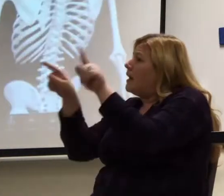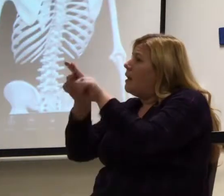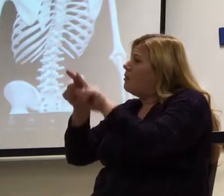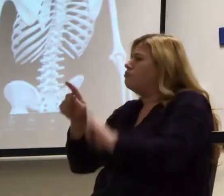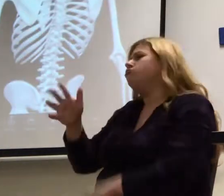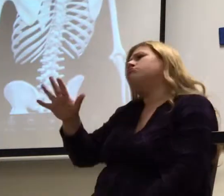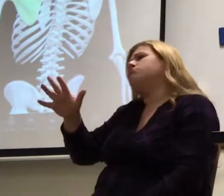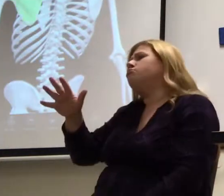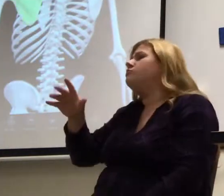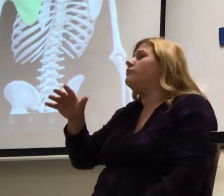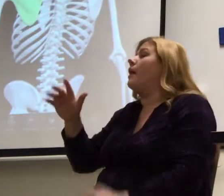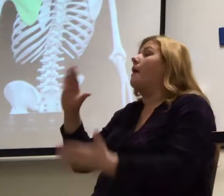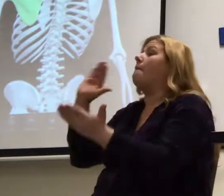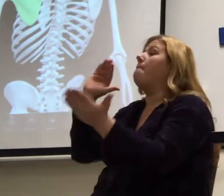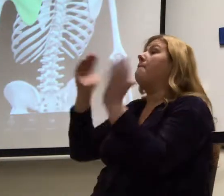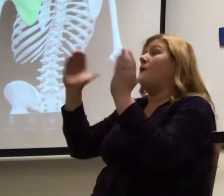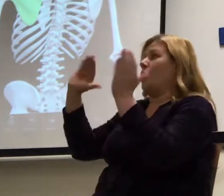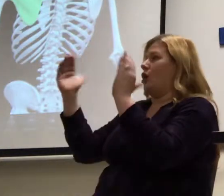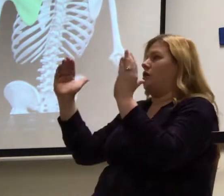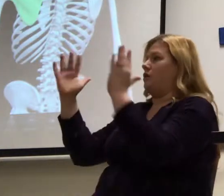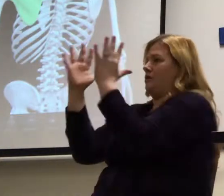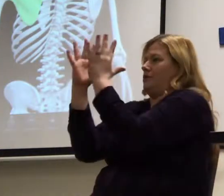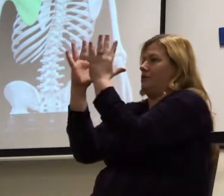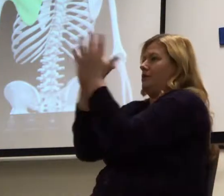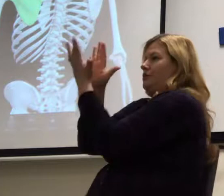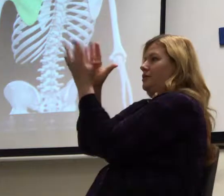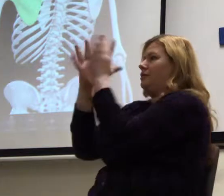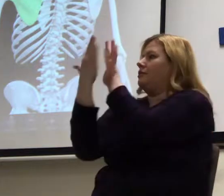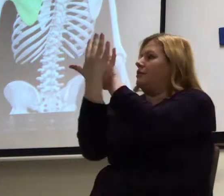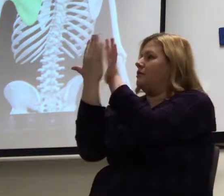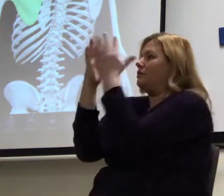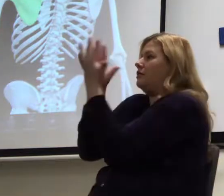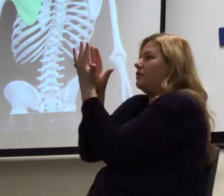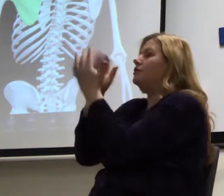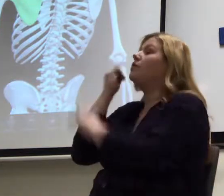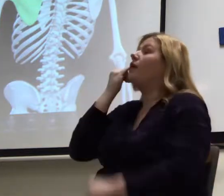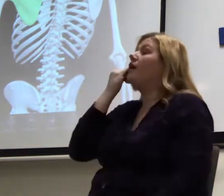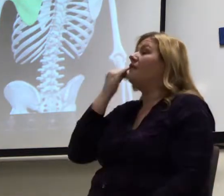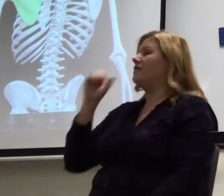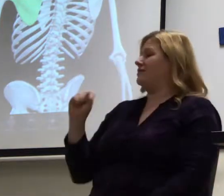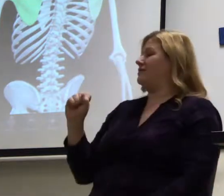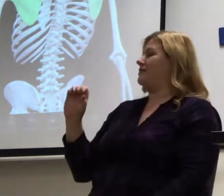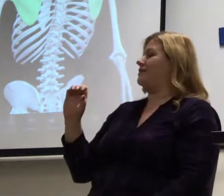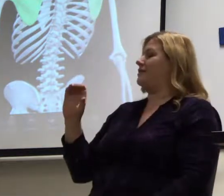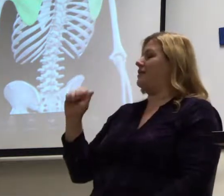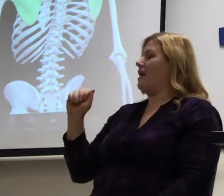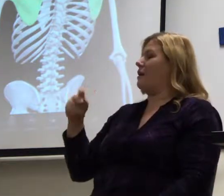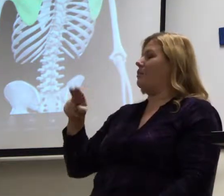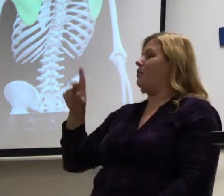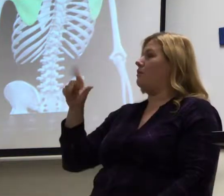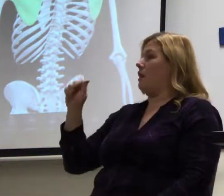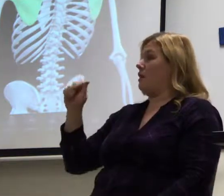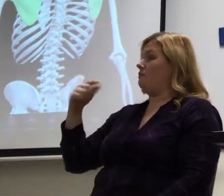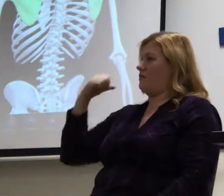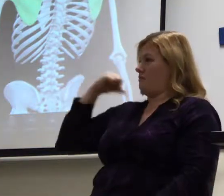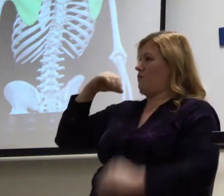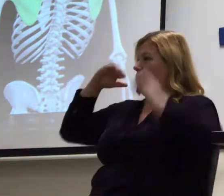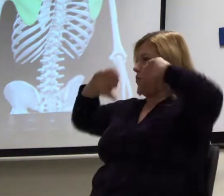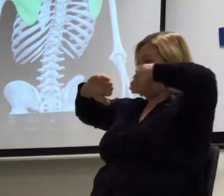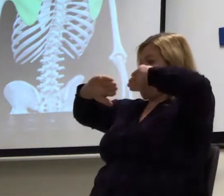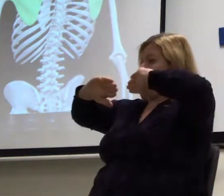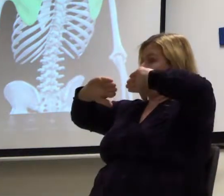if I highlight the scapula, the one on the left side and the one on the right side,